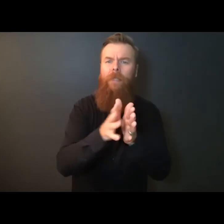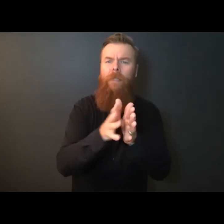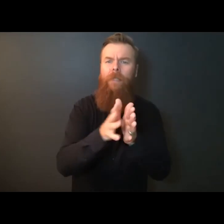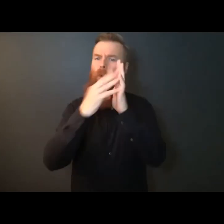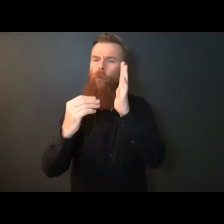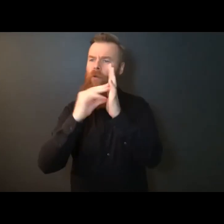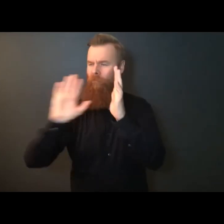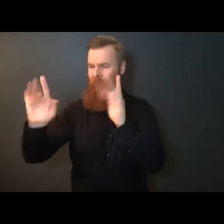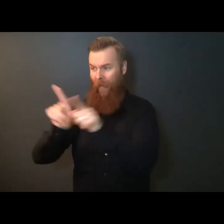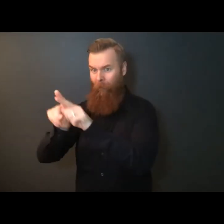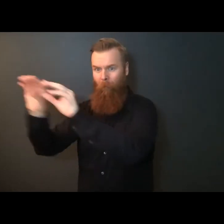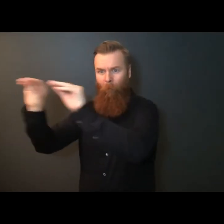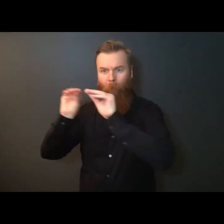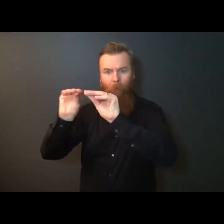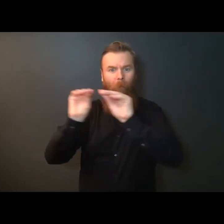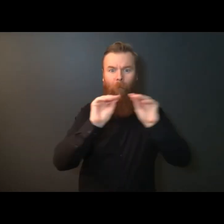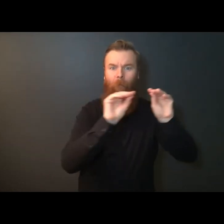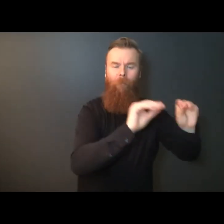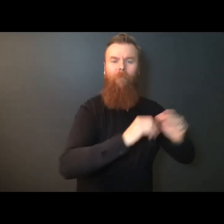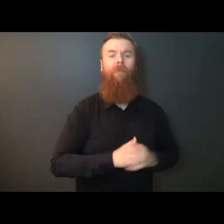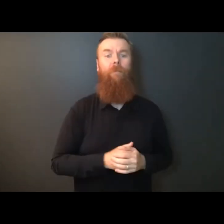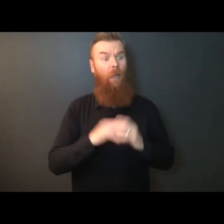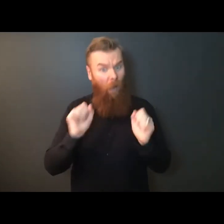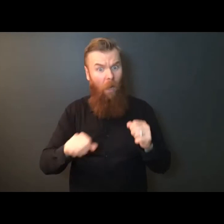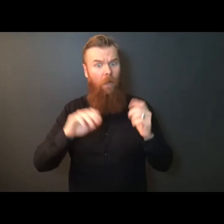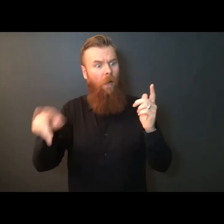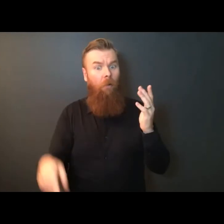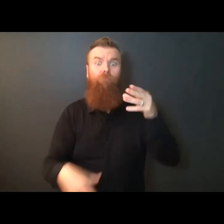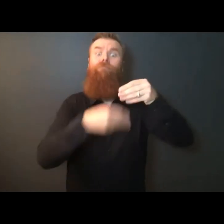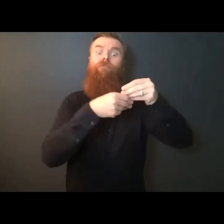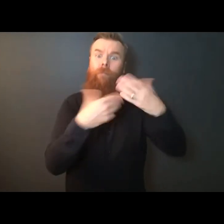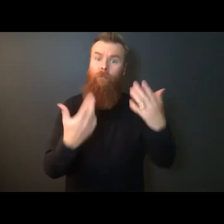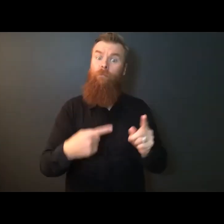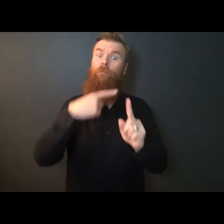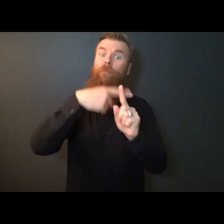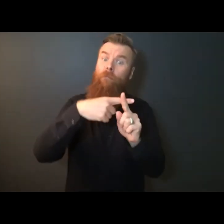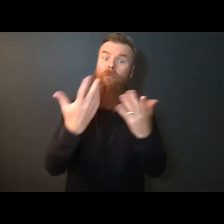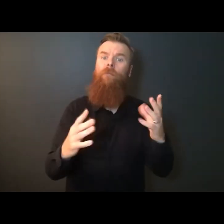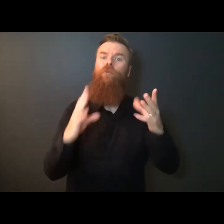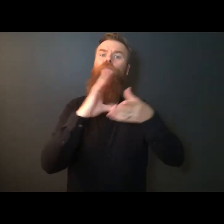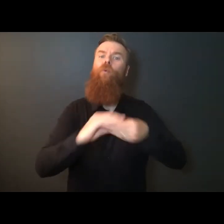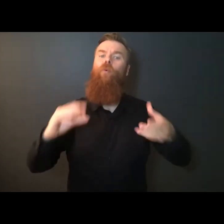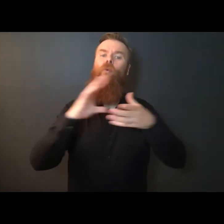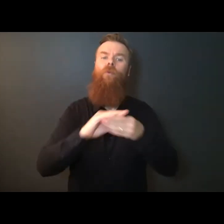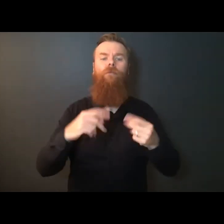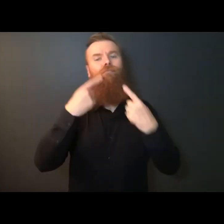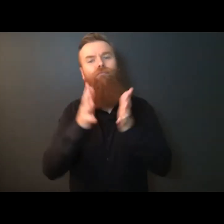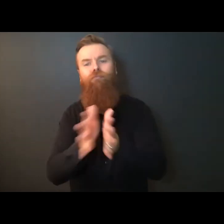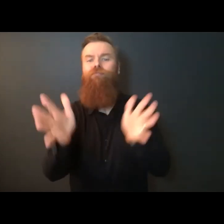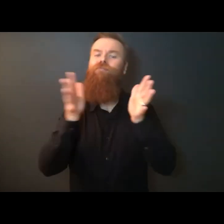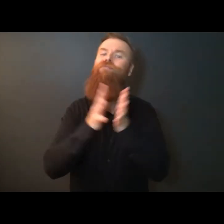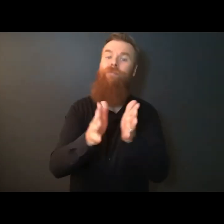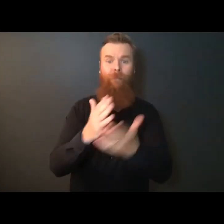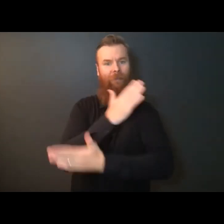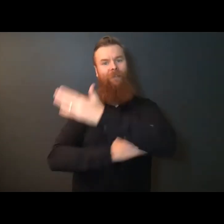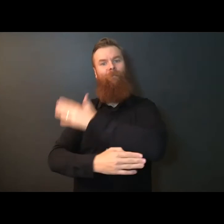more positive stories in media around people with disabilities. I don't know if Carly, you'd like to